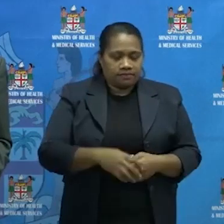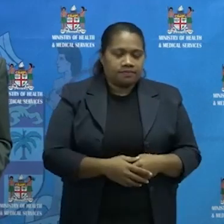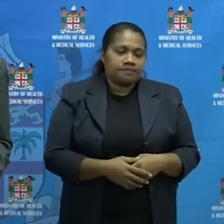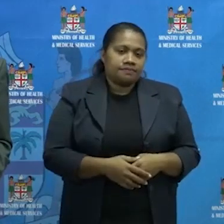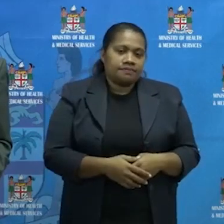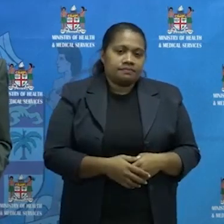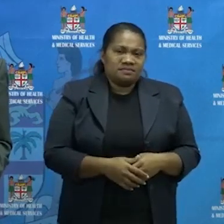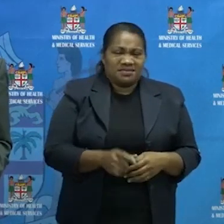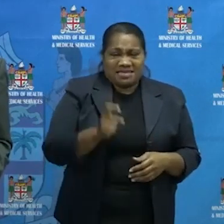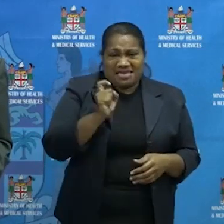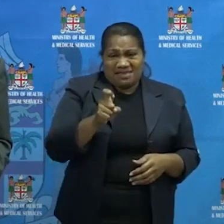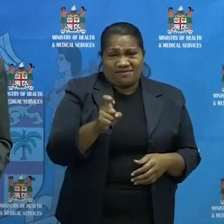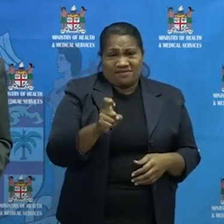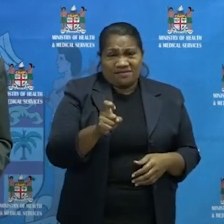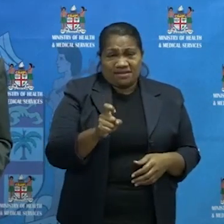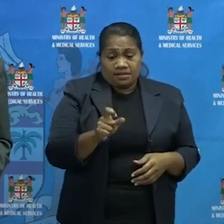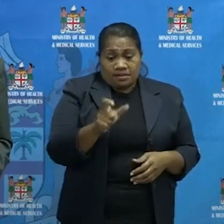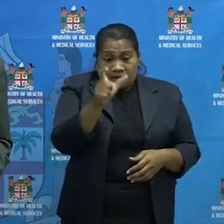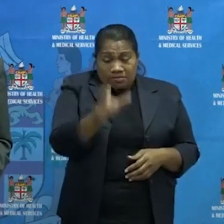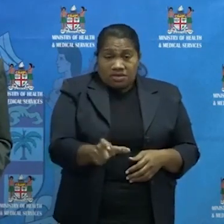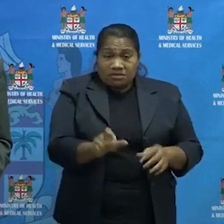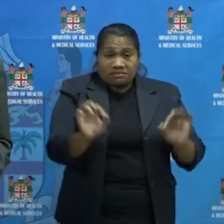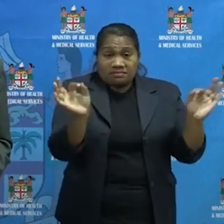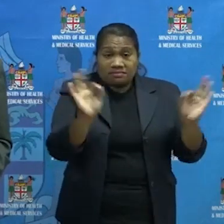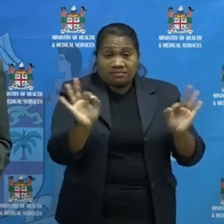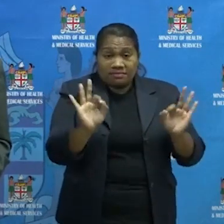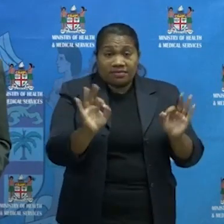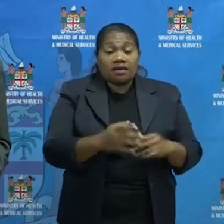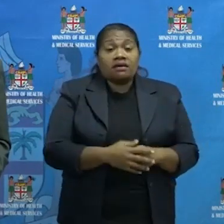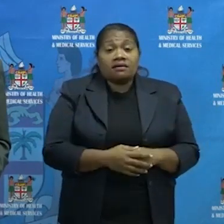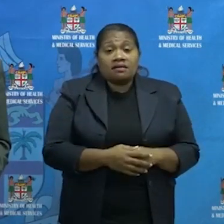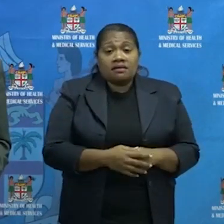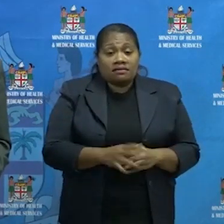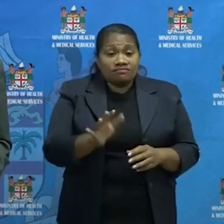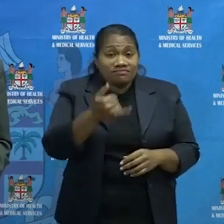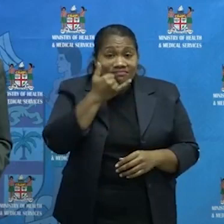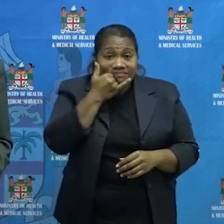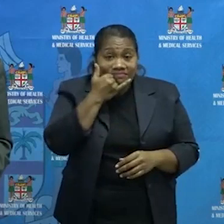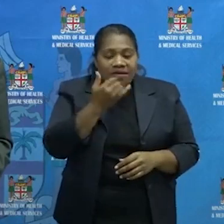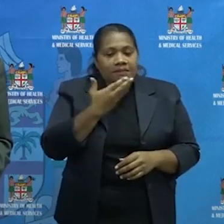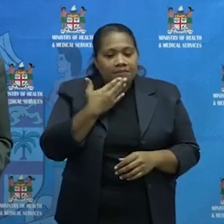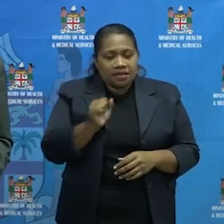If someone does not have a smartphone, their contact tracing details must be recorded every day.